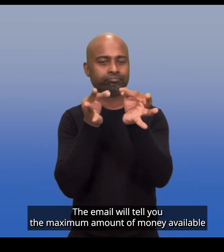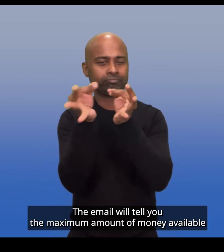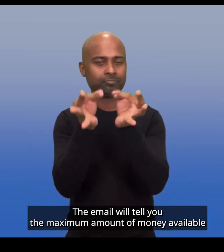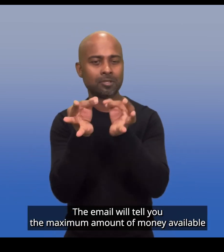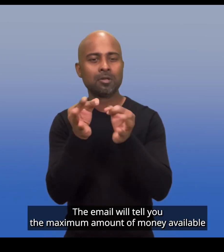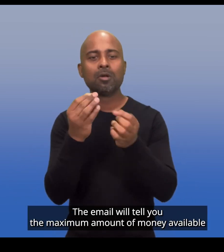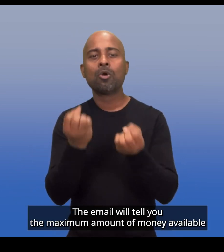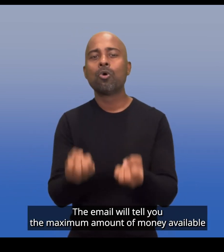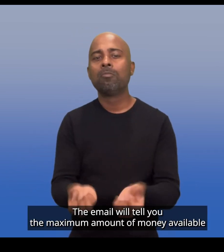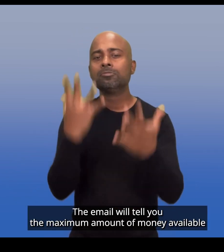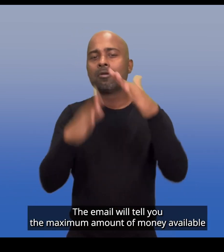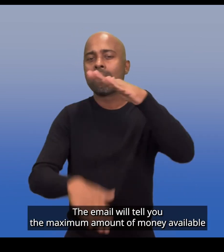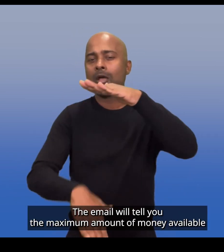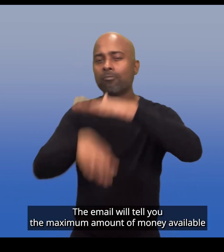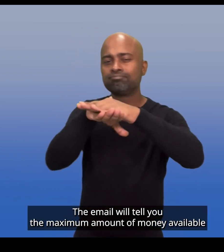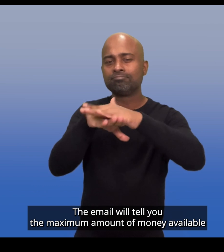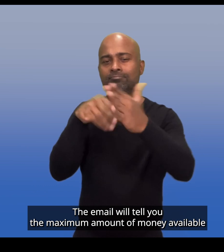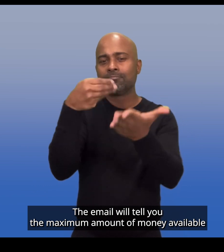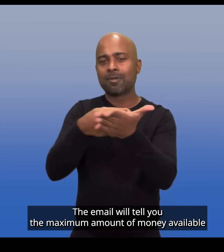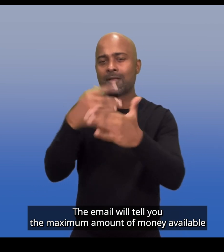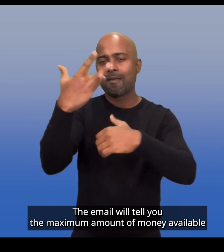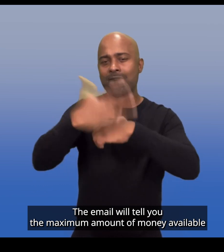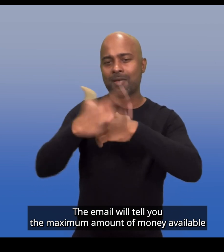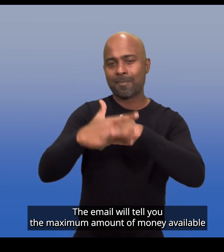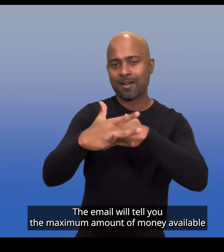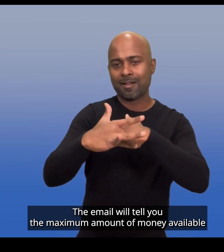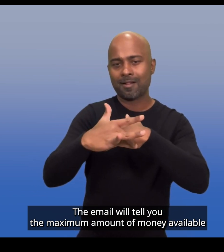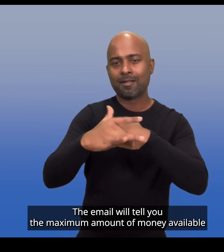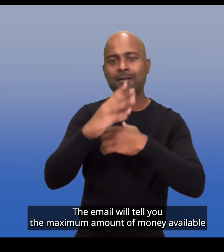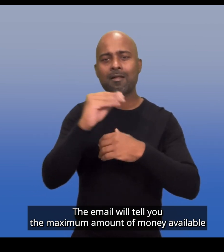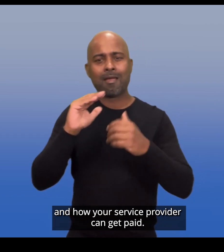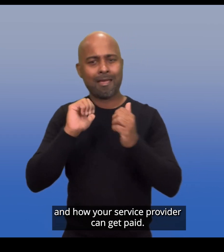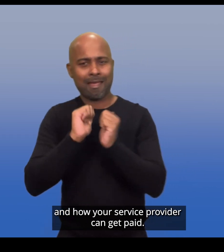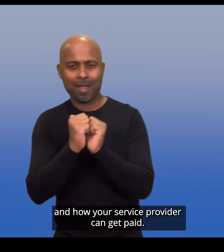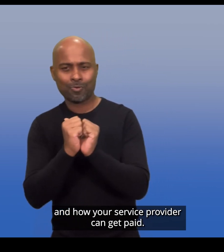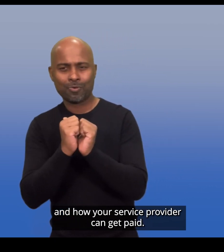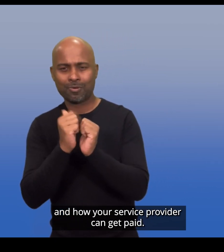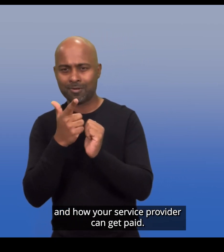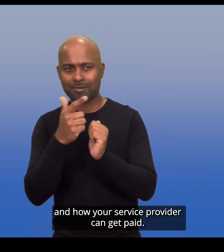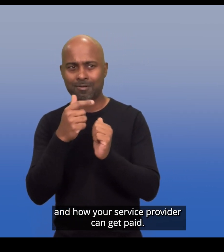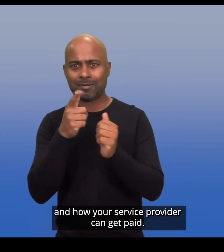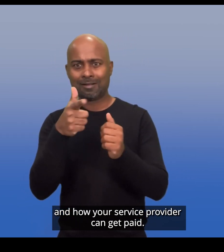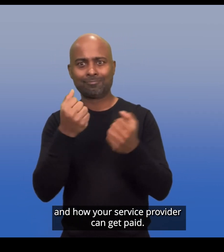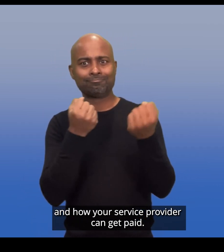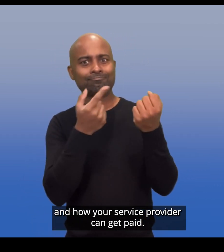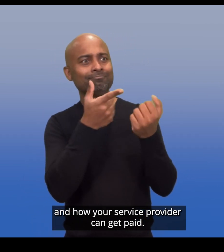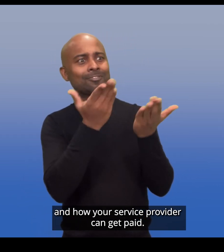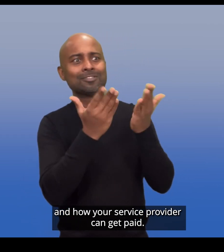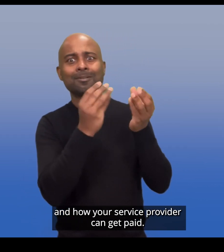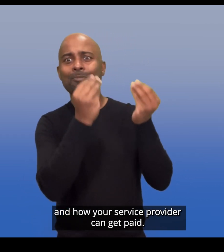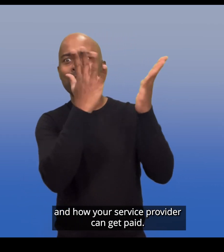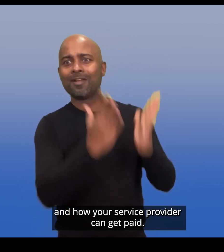The email will tell you the maximum amount of money available and how your service provider can get